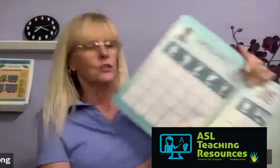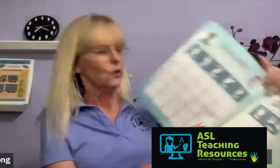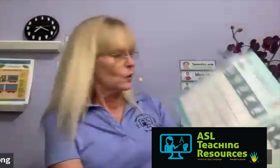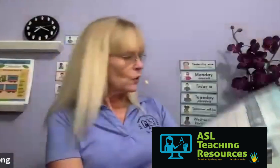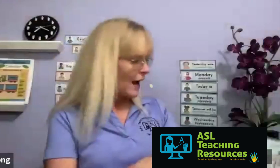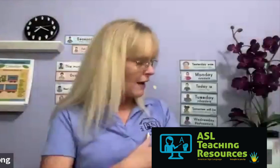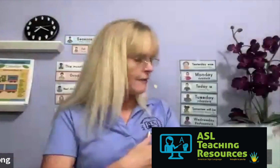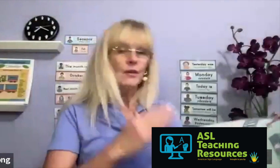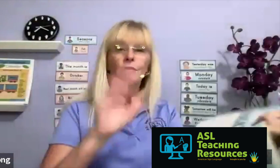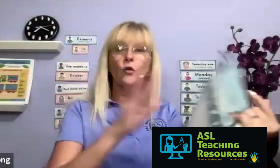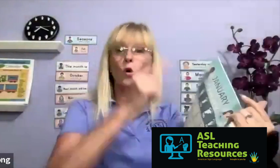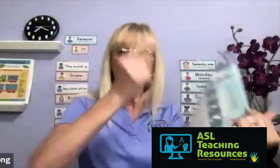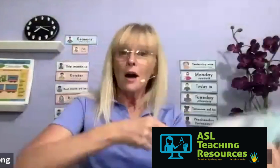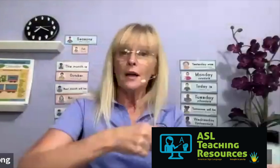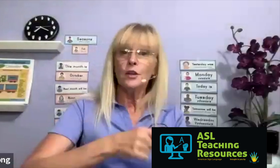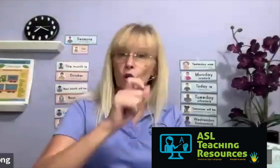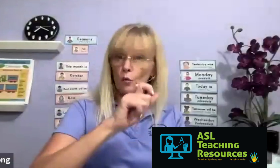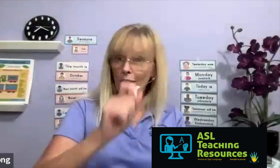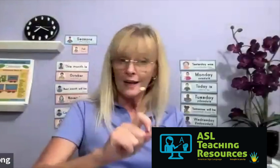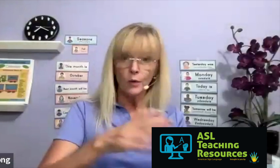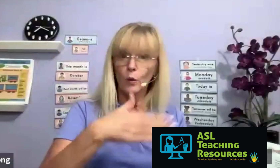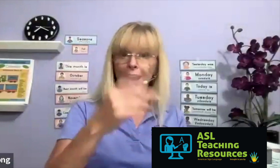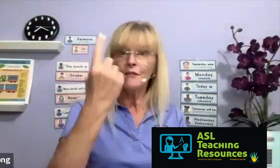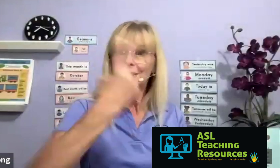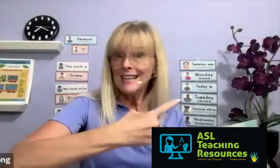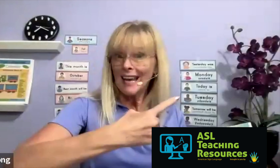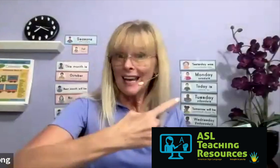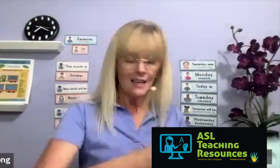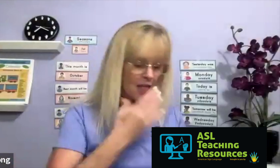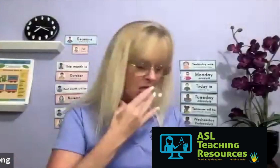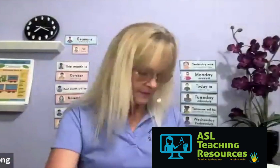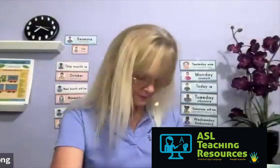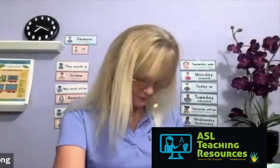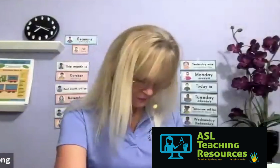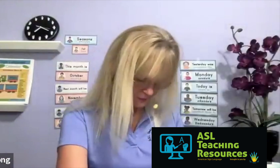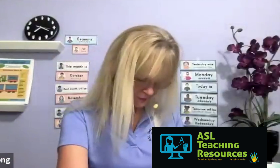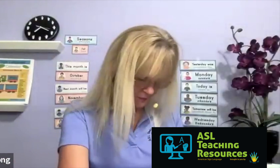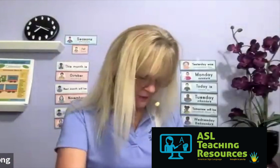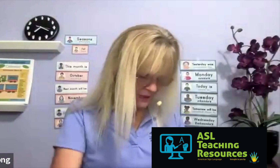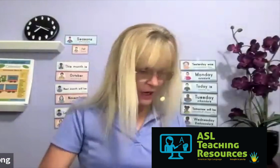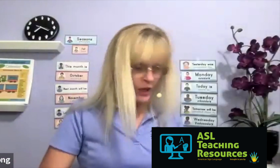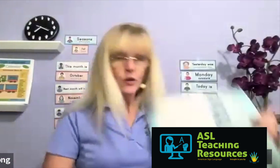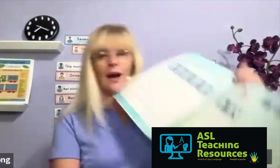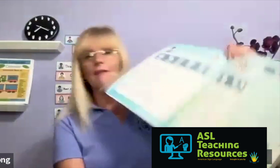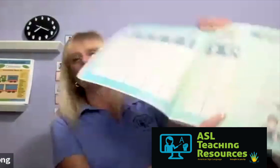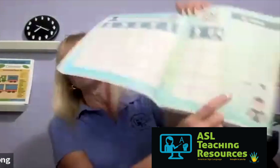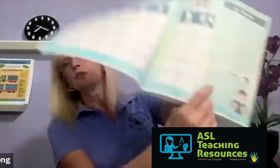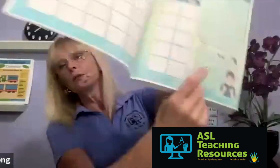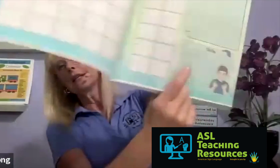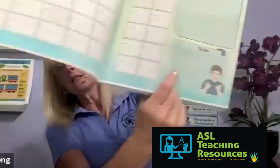So you have the full month. You can write in whatever day. And you have a to-do list